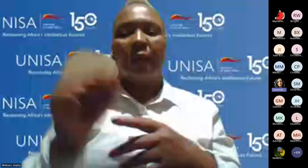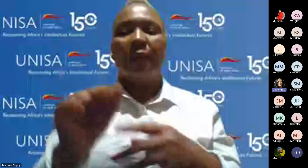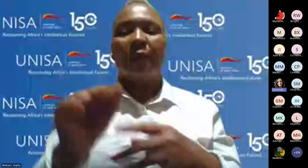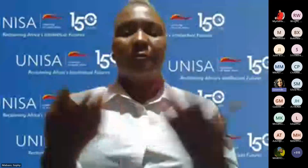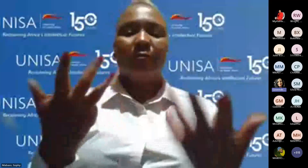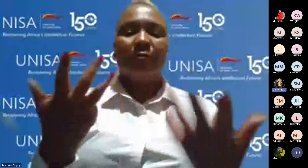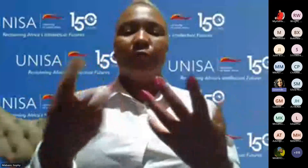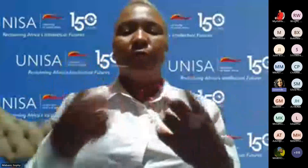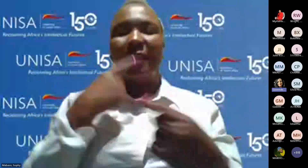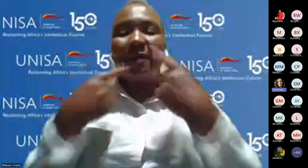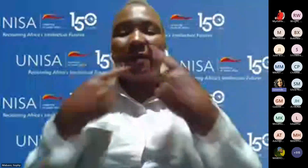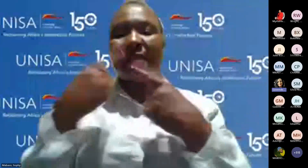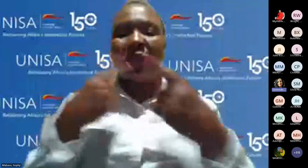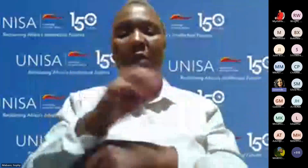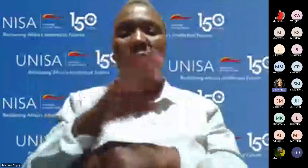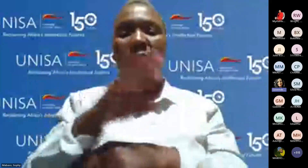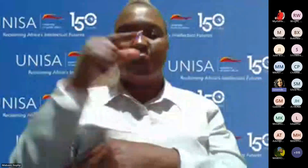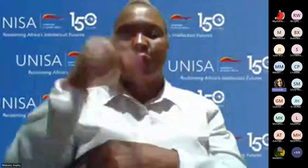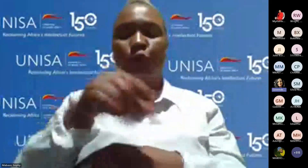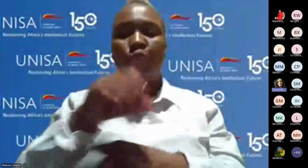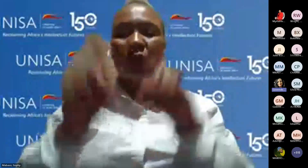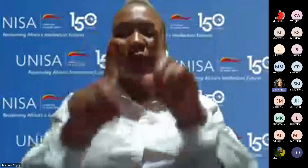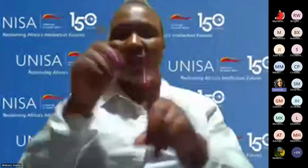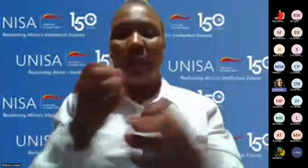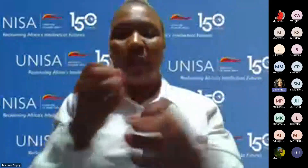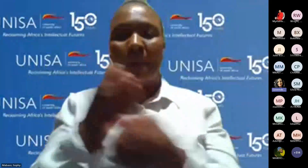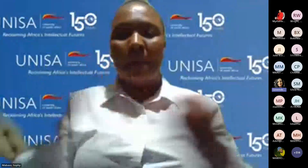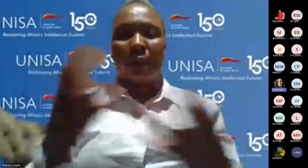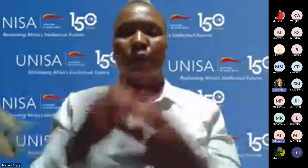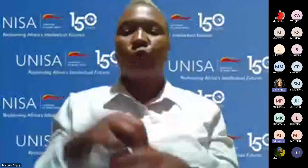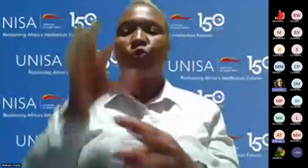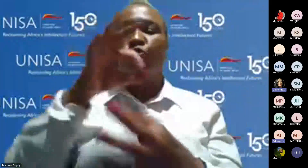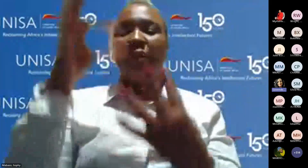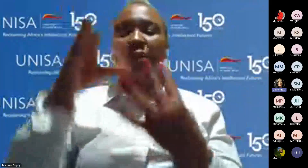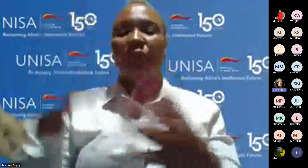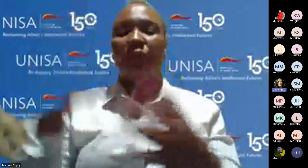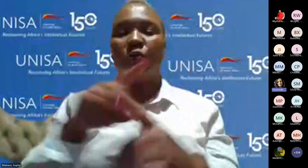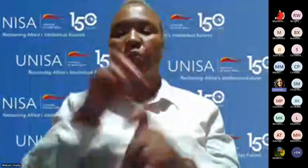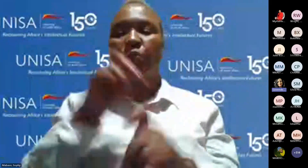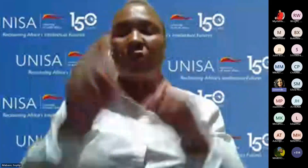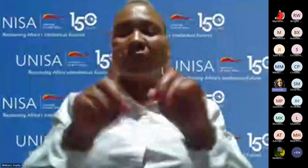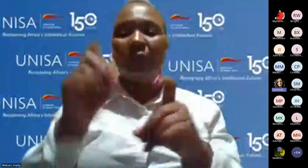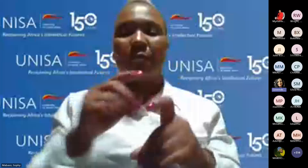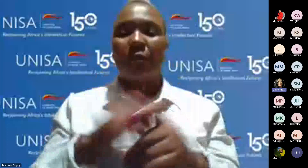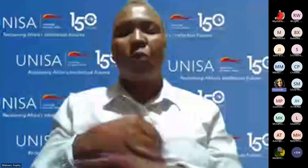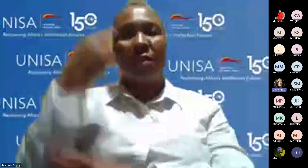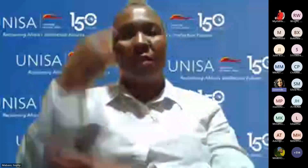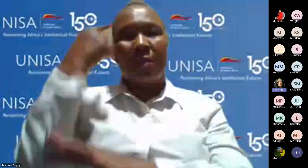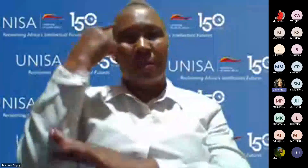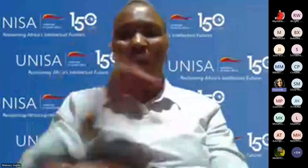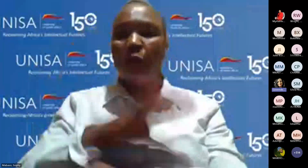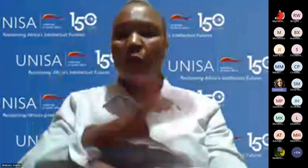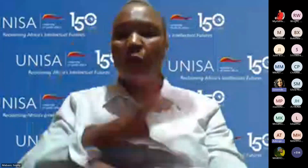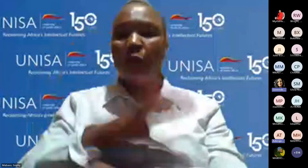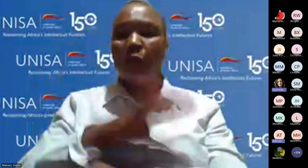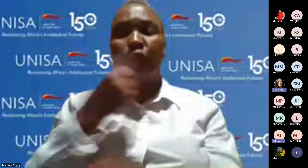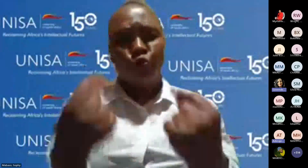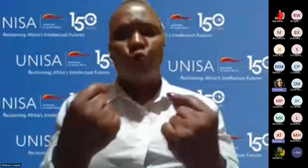the answers for MCQs, multiple choice questions. It's just a suggestion. We're not saying do it, but